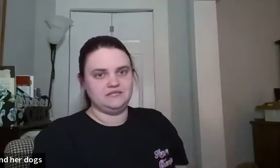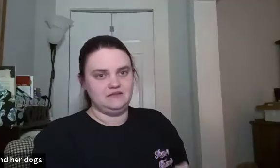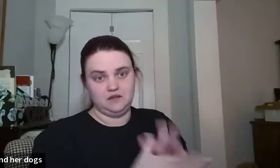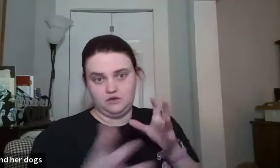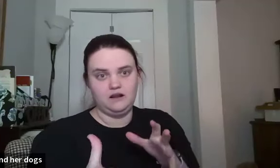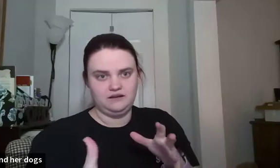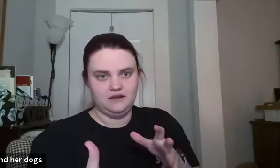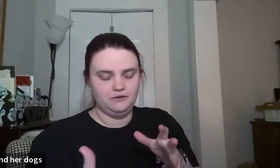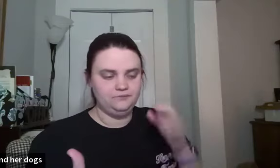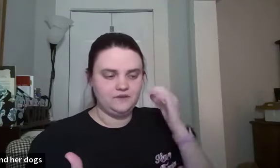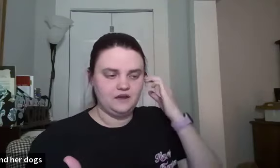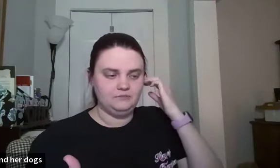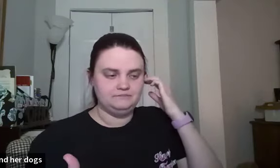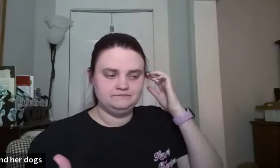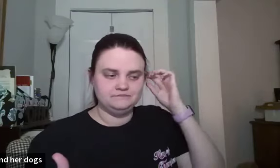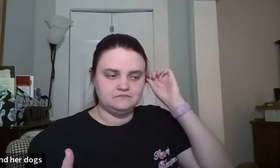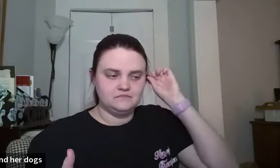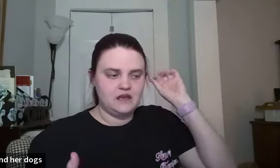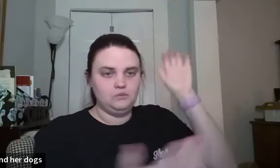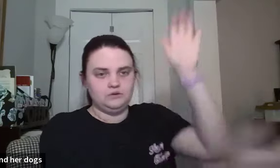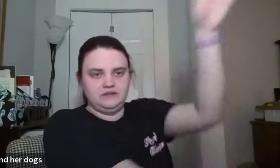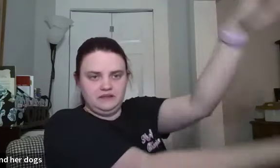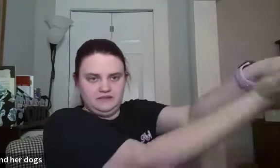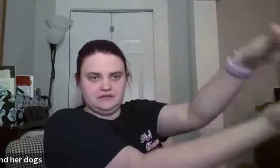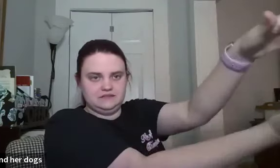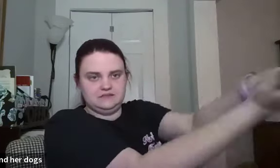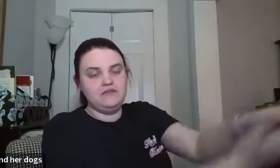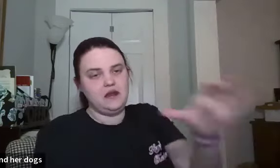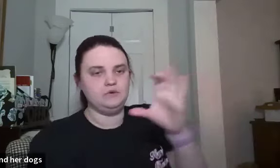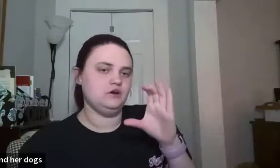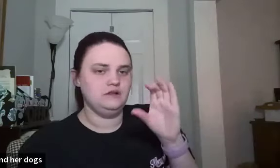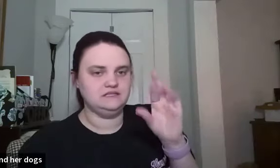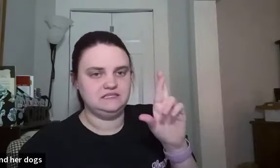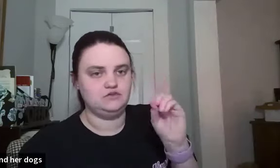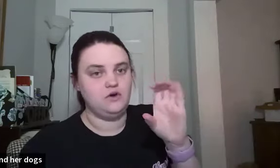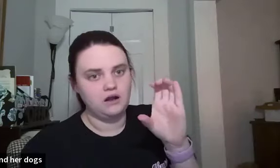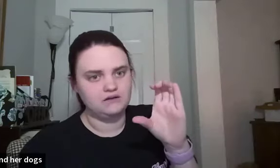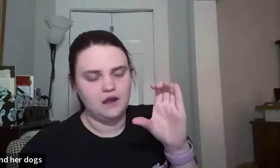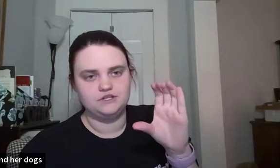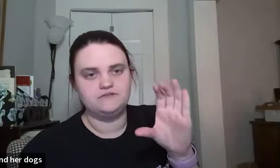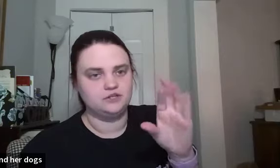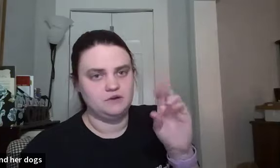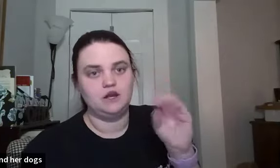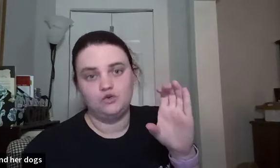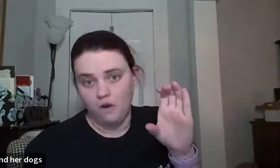saying like a crocodile. I would be like this, and then I would go like see croc. I would just finger spell like a